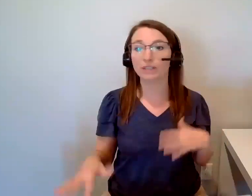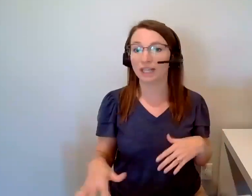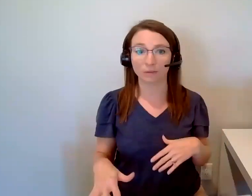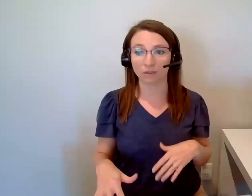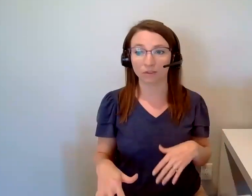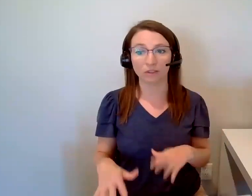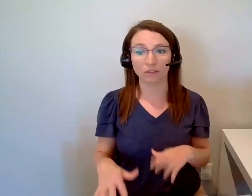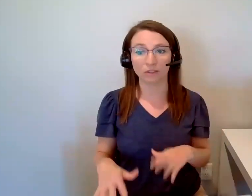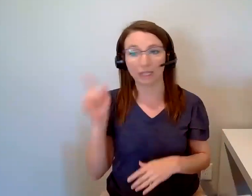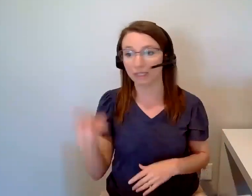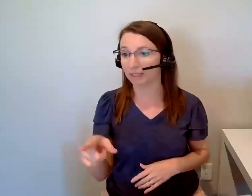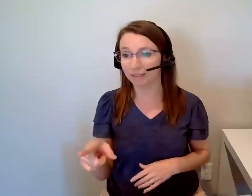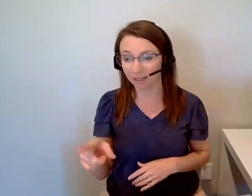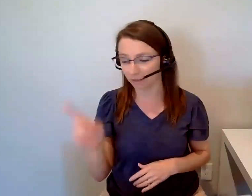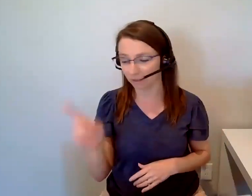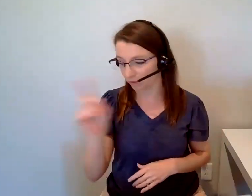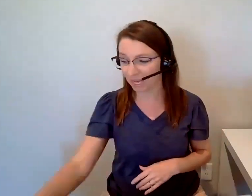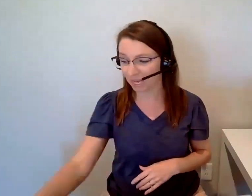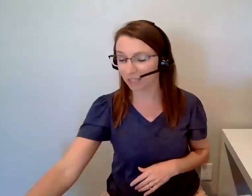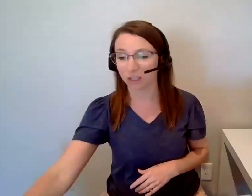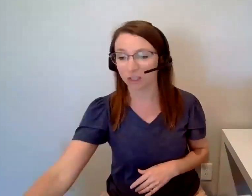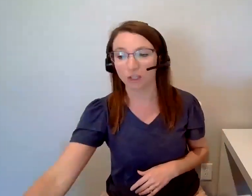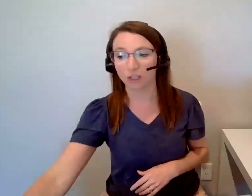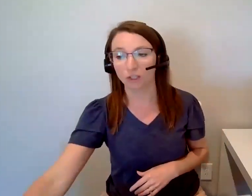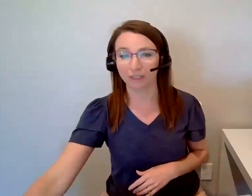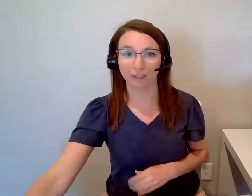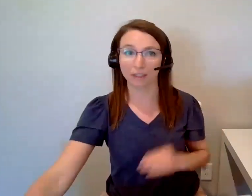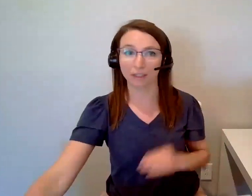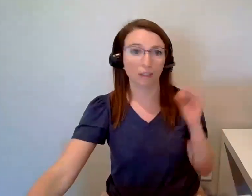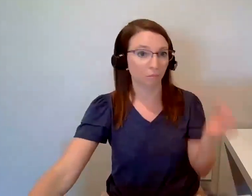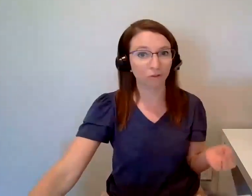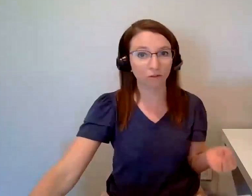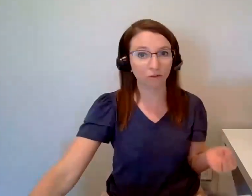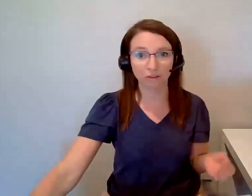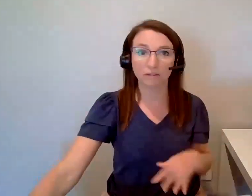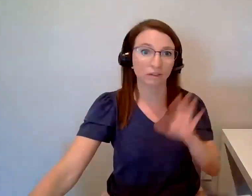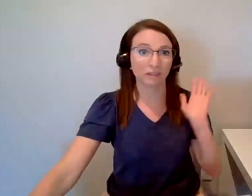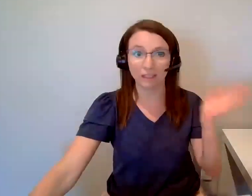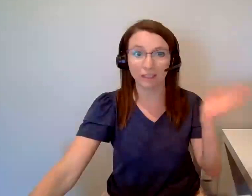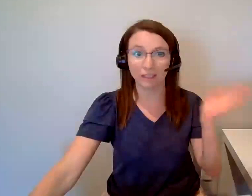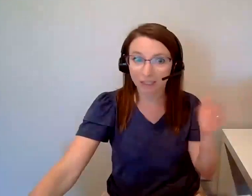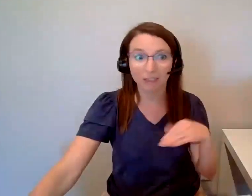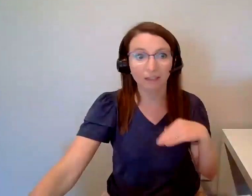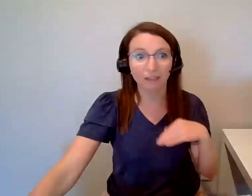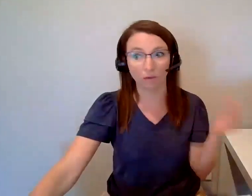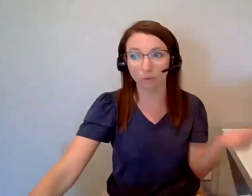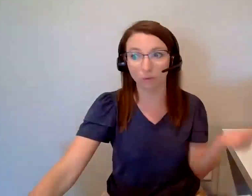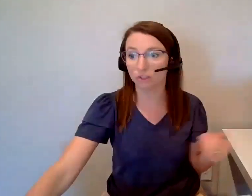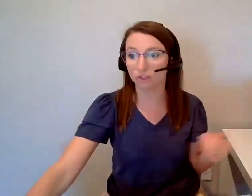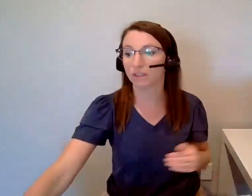ask questions. You can write it in the chat. You can unmute yourself and just say, hey, I have a